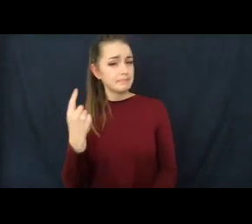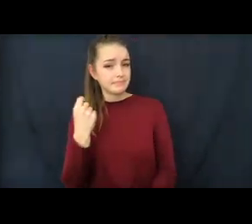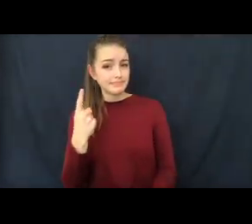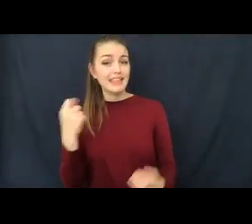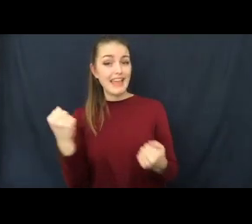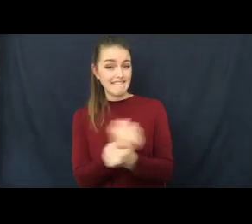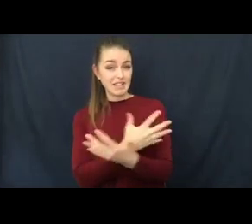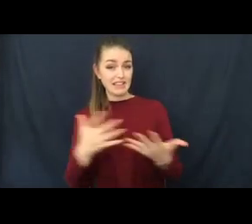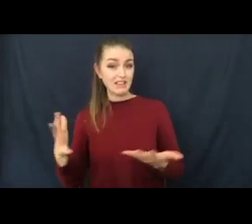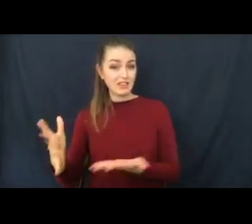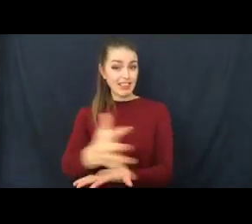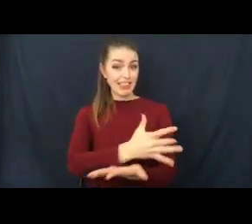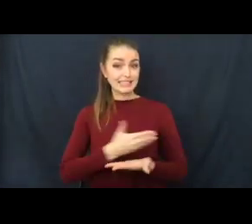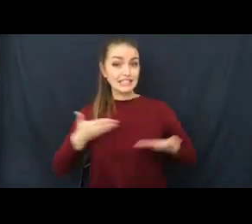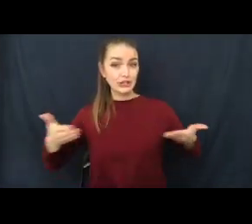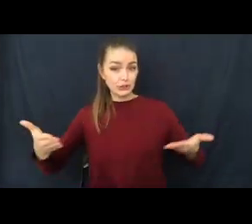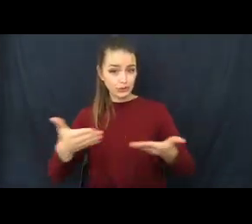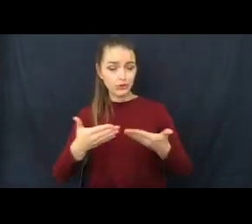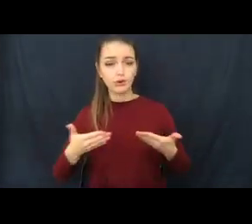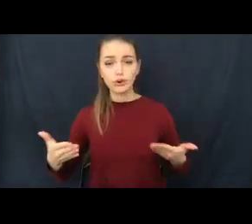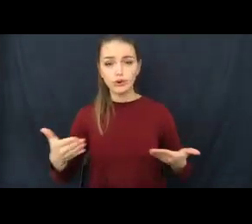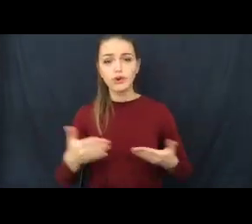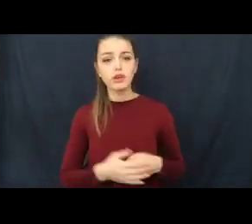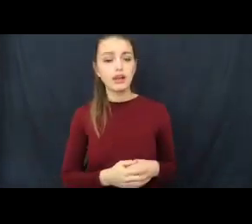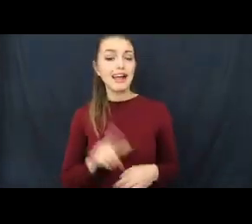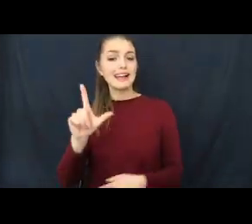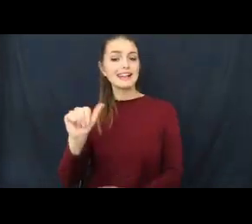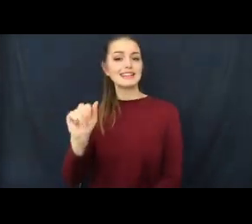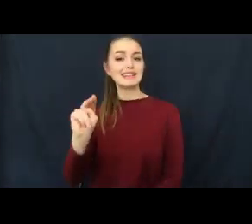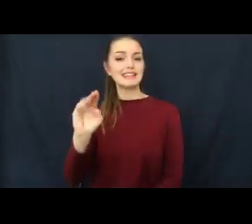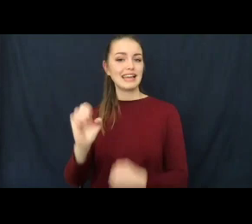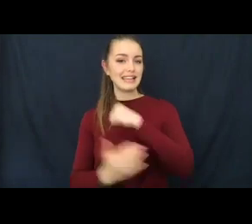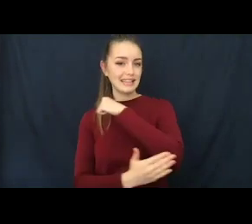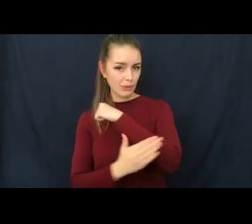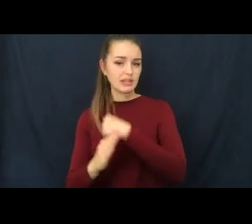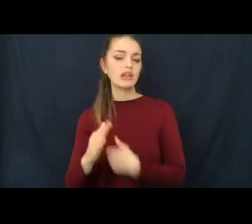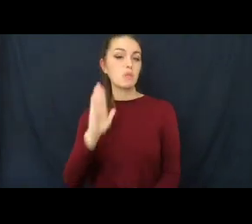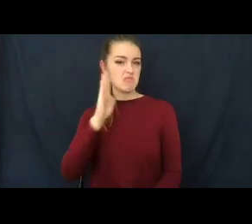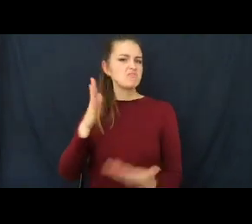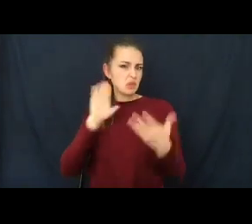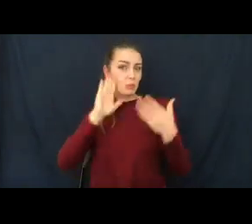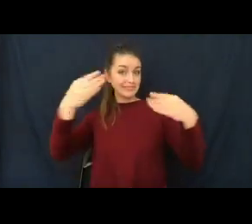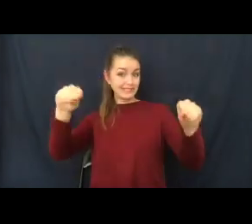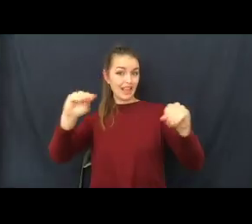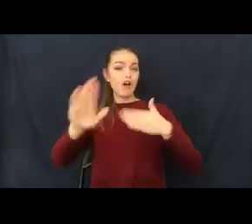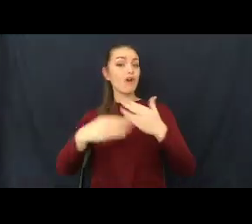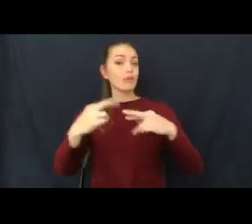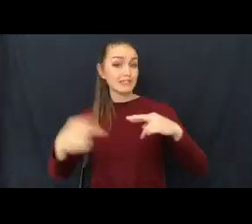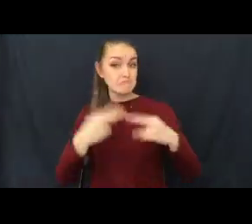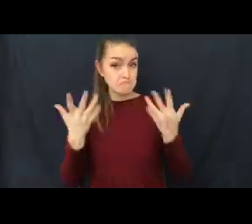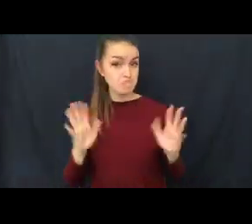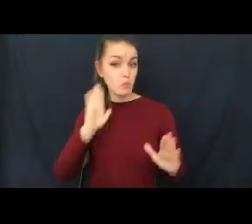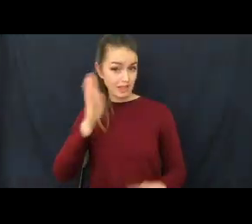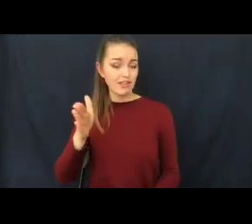everything that's collected here, Lane County will, they sell the recycling. So they sell it